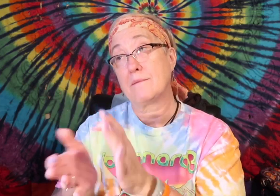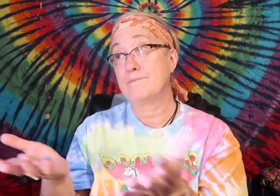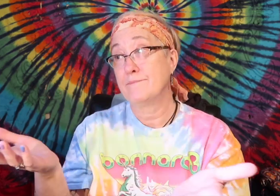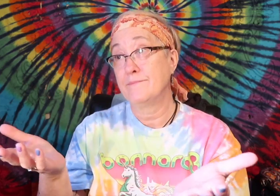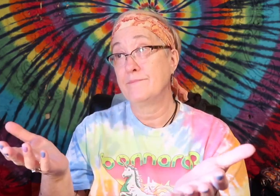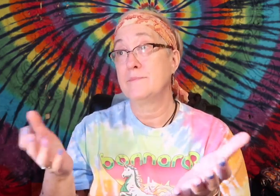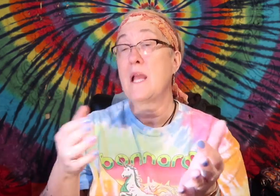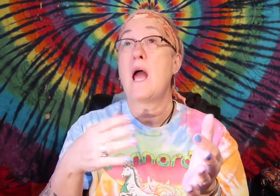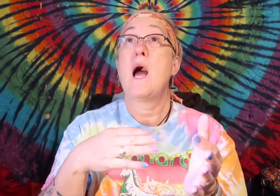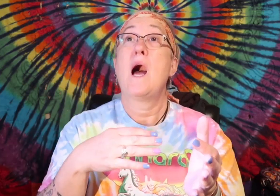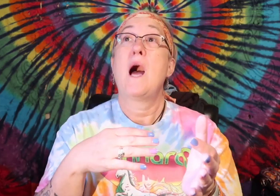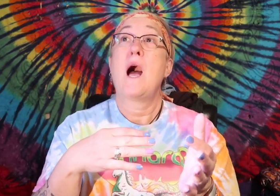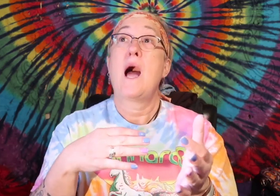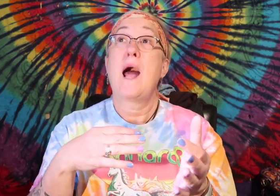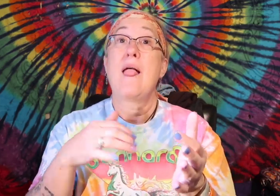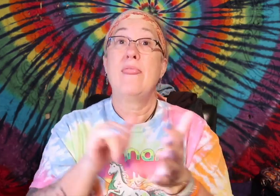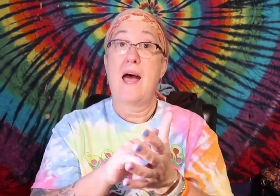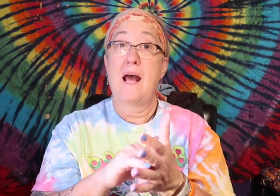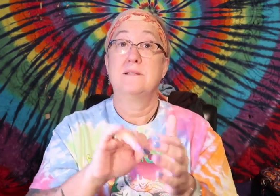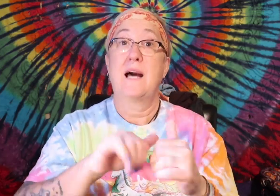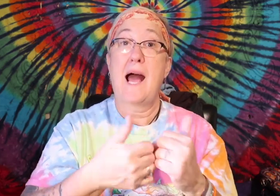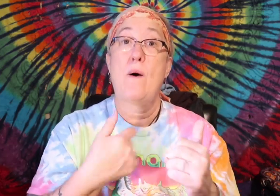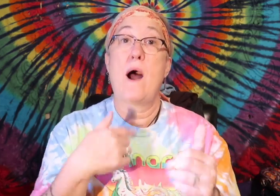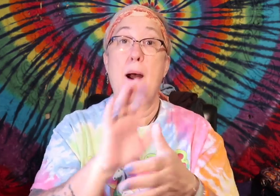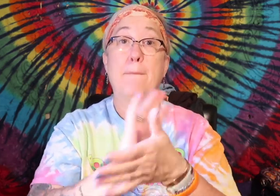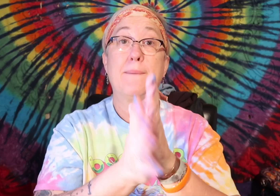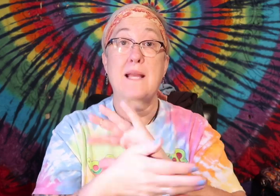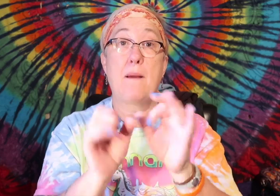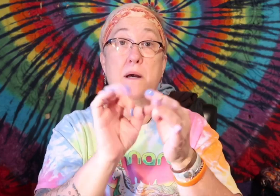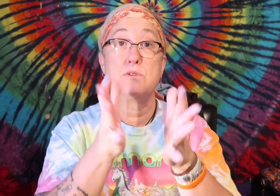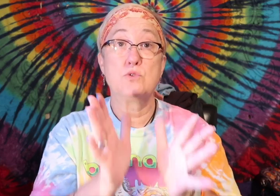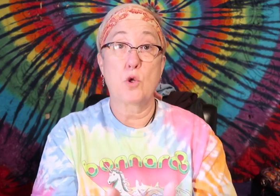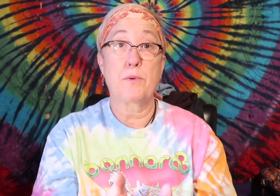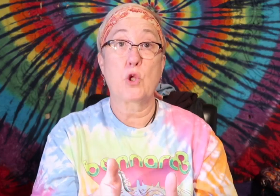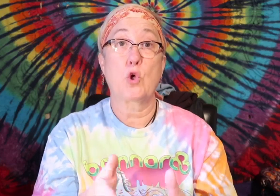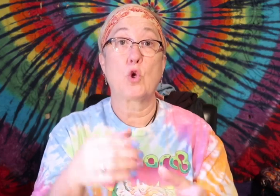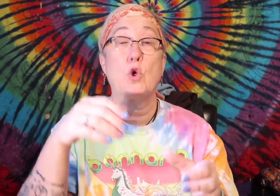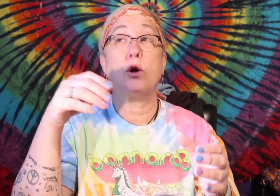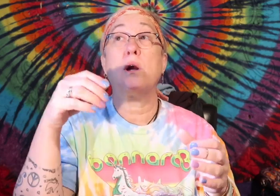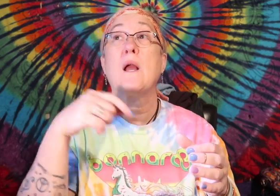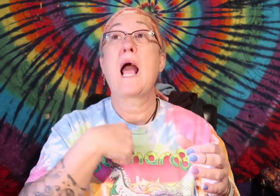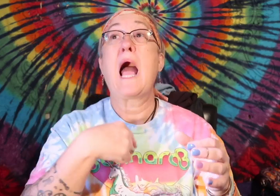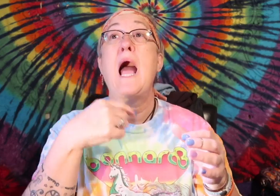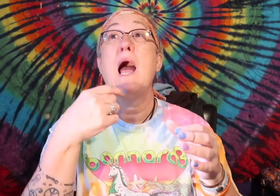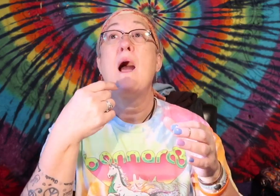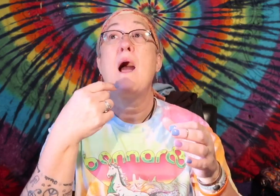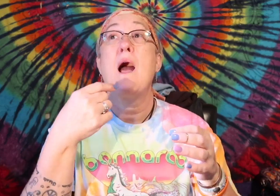in the afternoon with the deaf students. And that's how I became an interpreter.